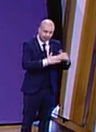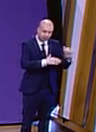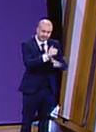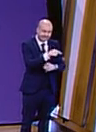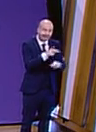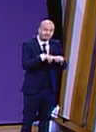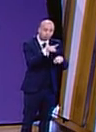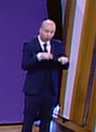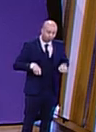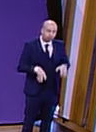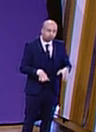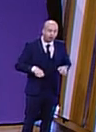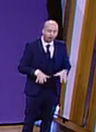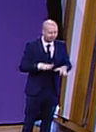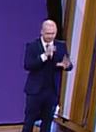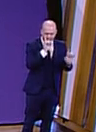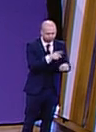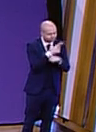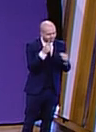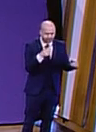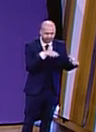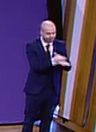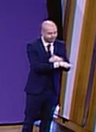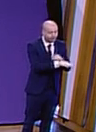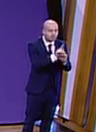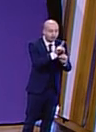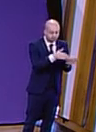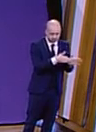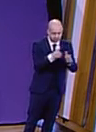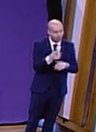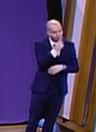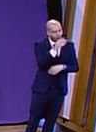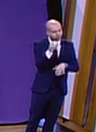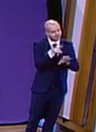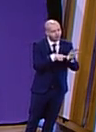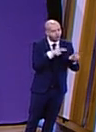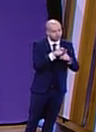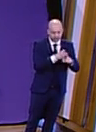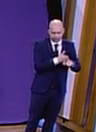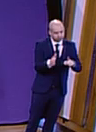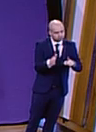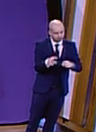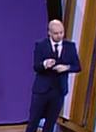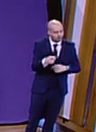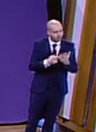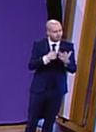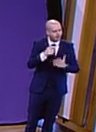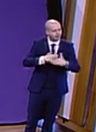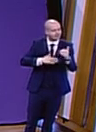two ways about that. However, 100 yards down the road, there's another building with rooms in it. So what the university tend to do is to move